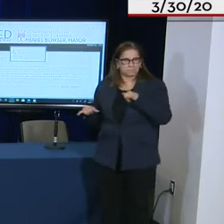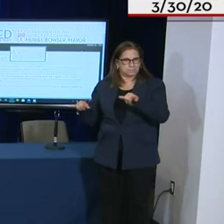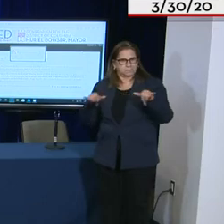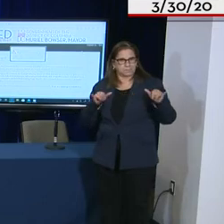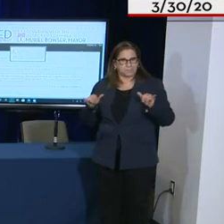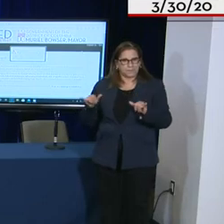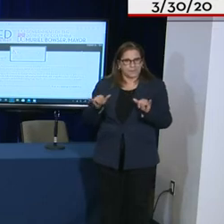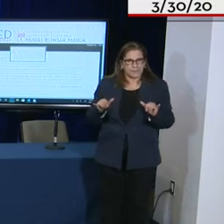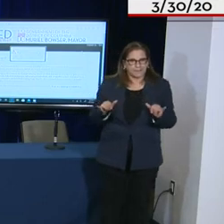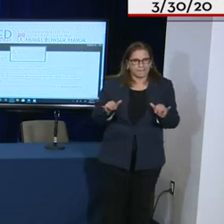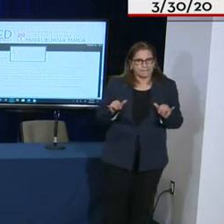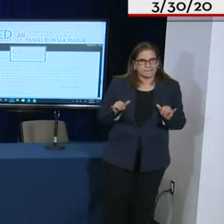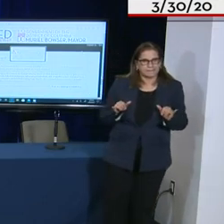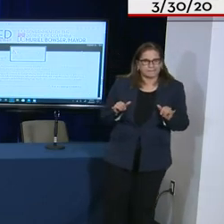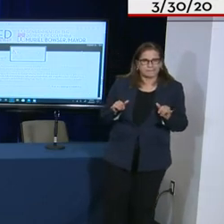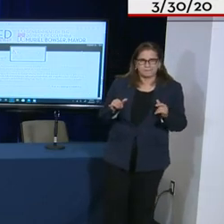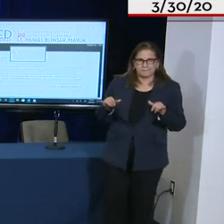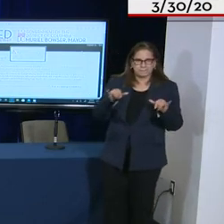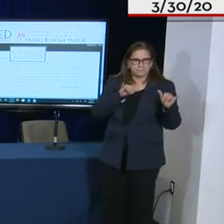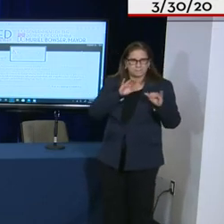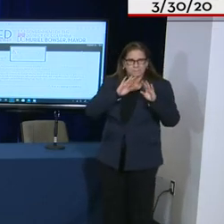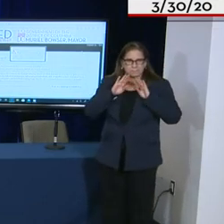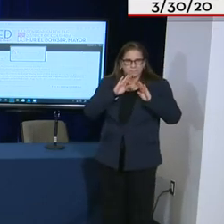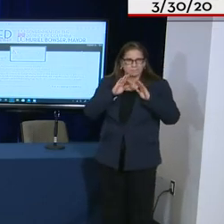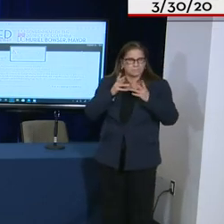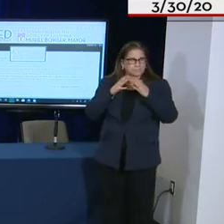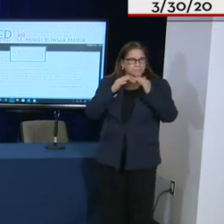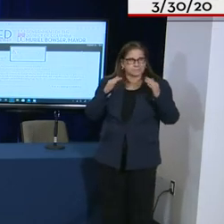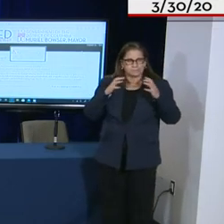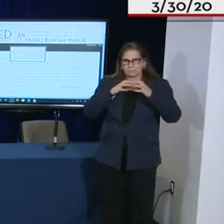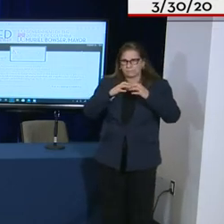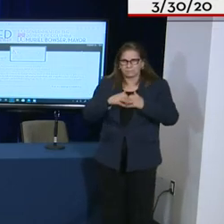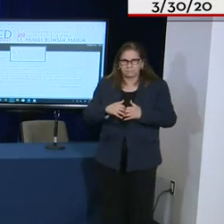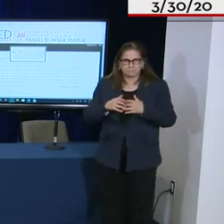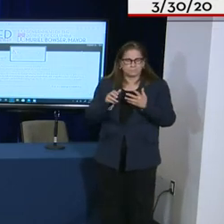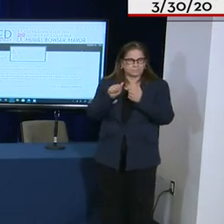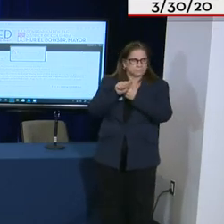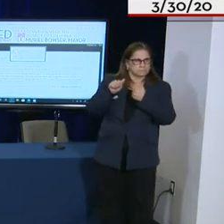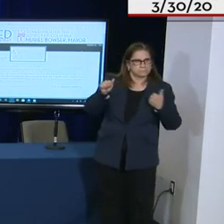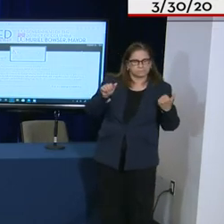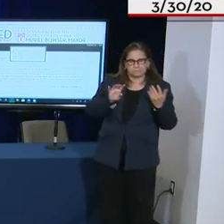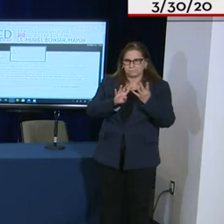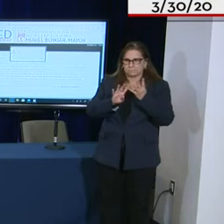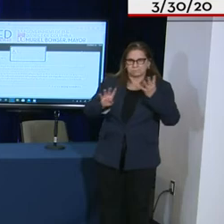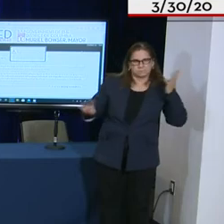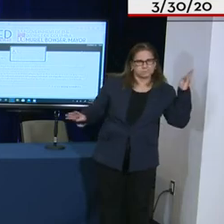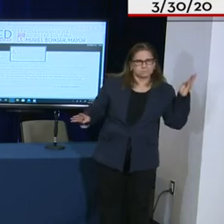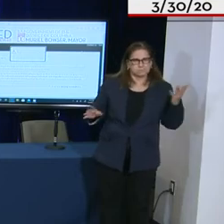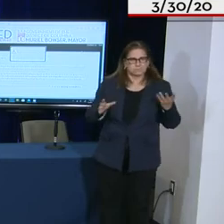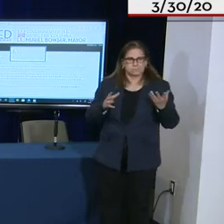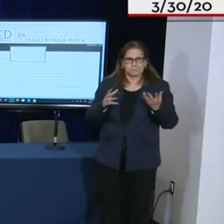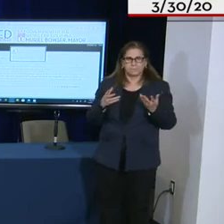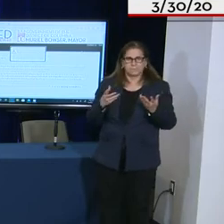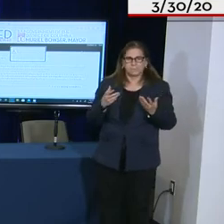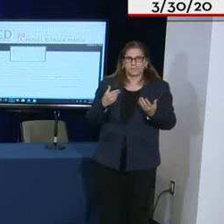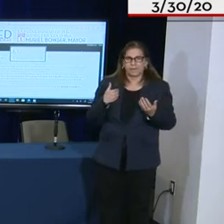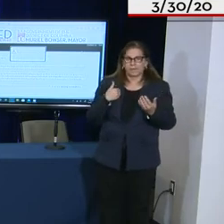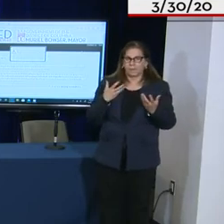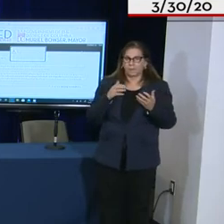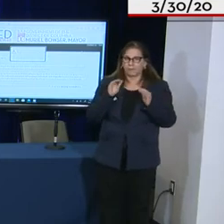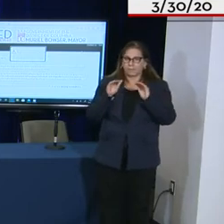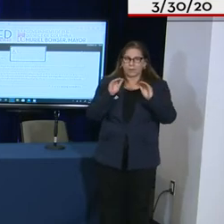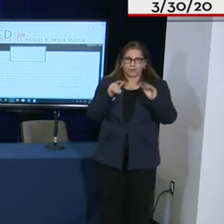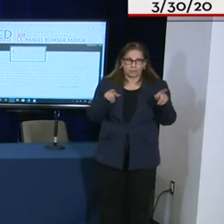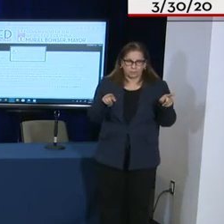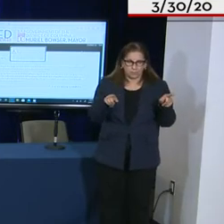very similar systems compared to what we do. I just want to remind you and everybody,